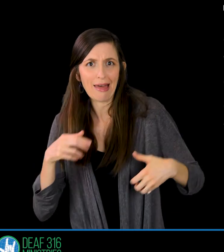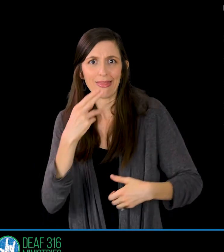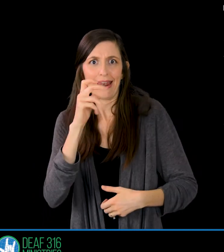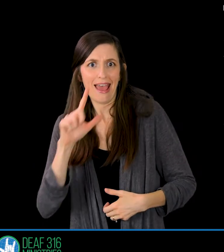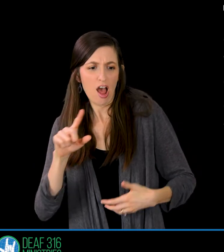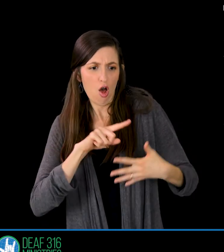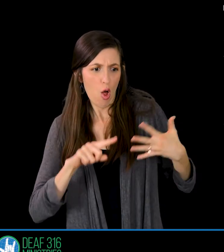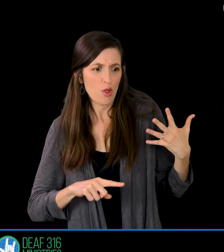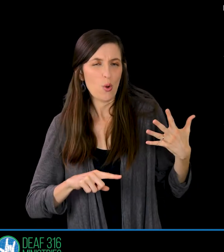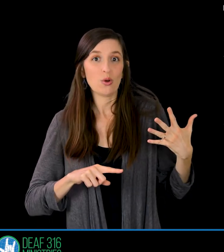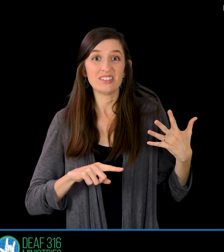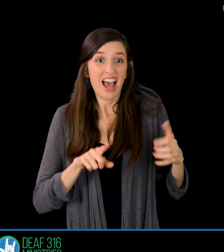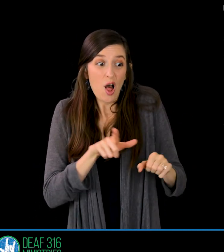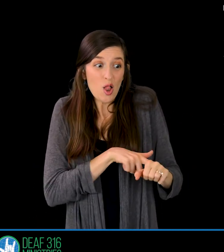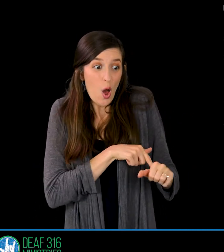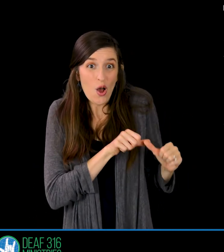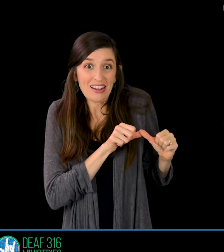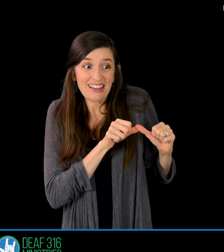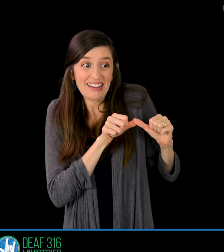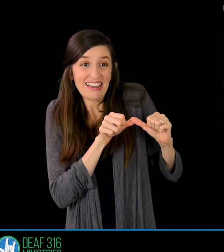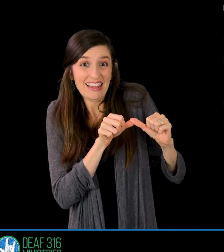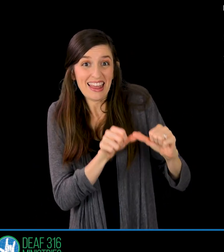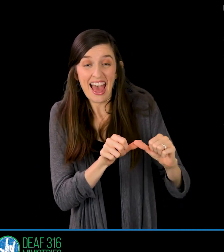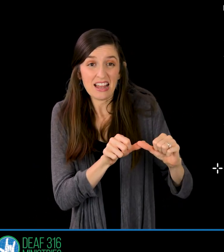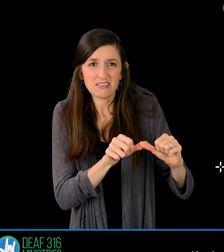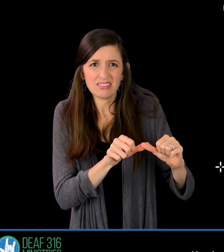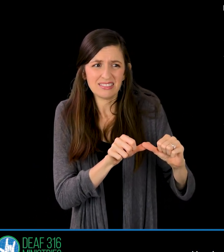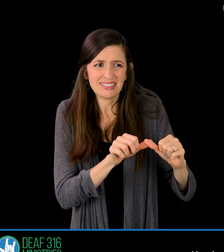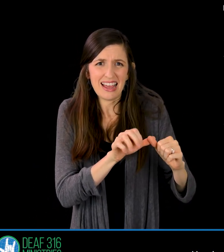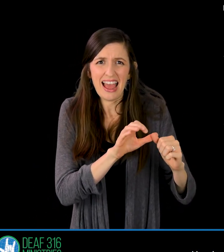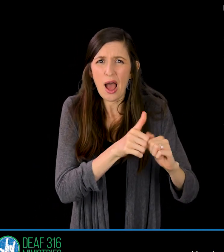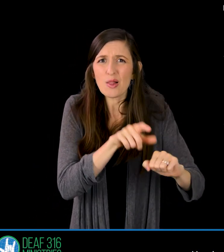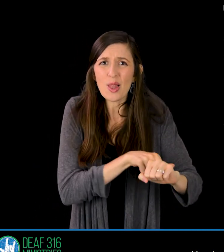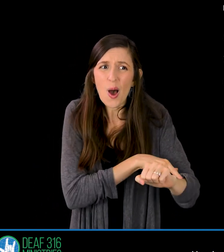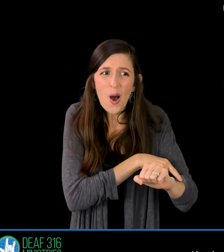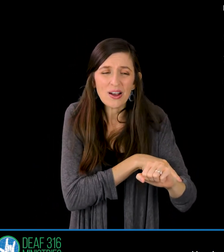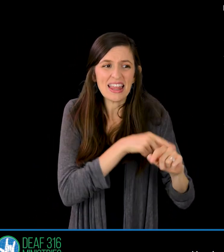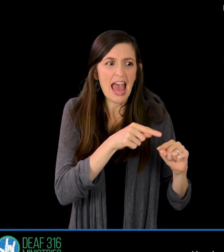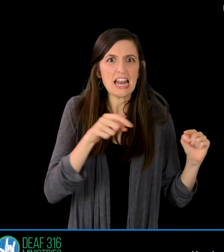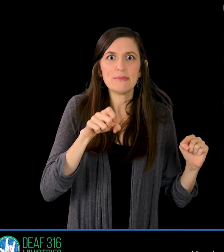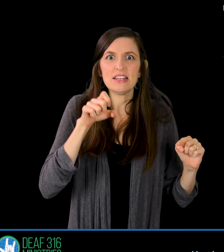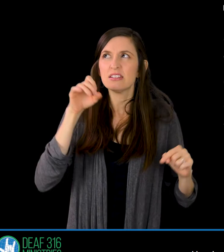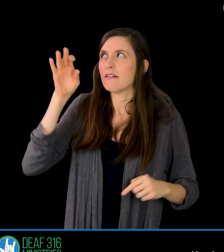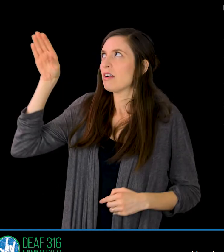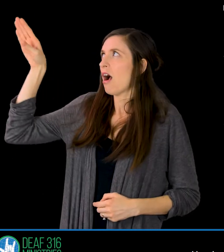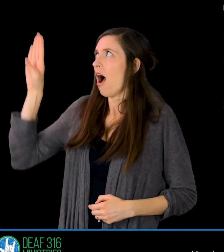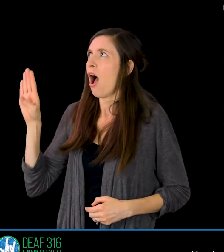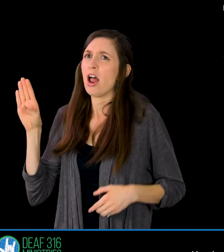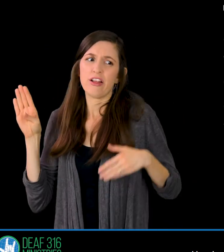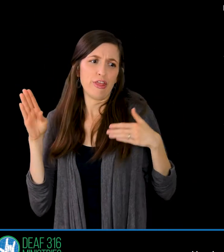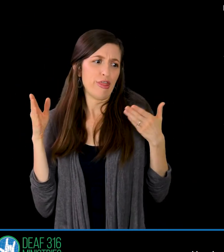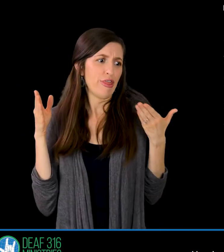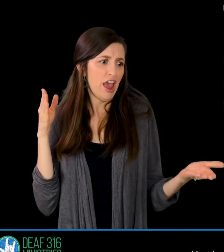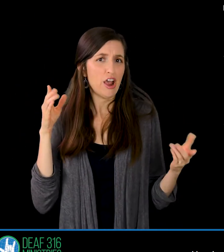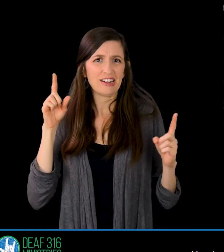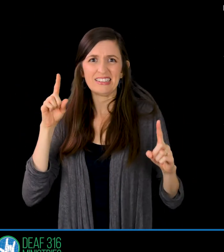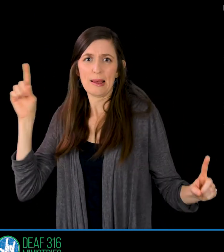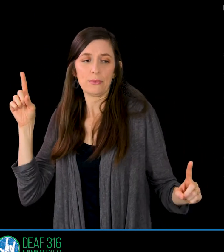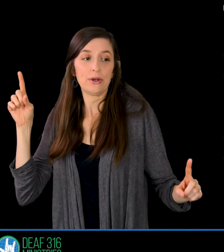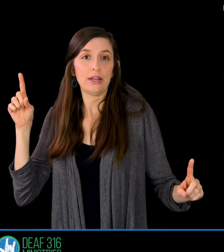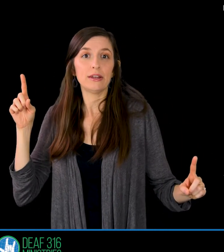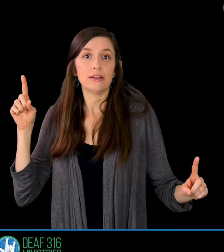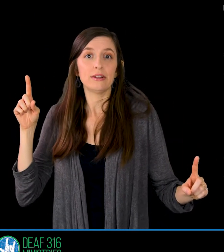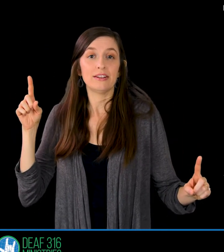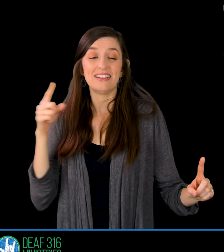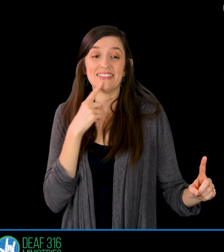wrath and hell how long is it how long will the enemies of God be